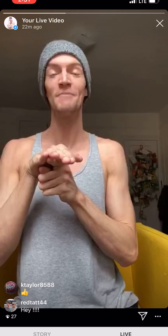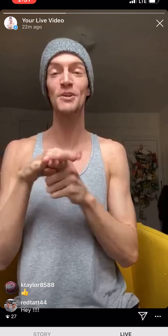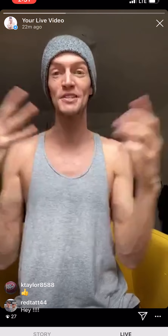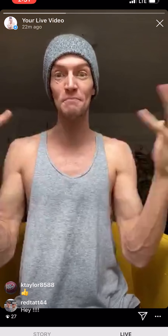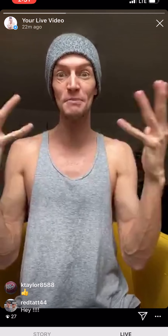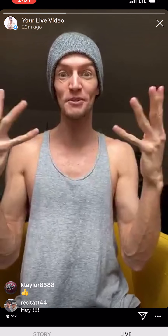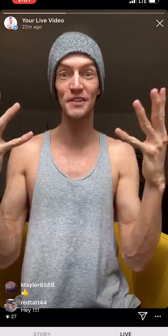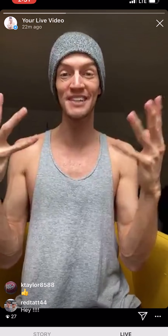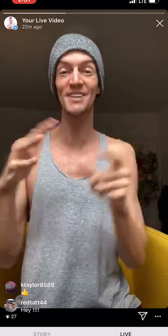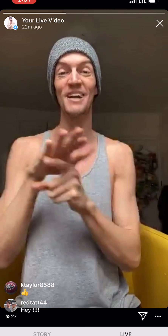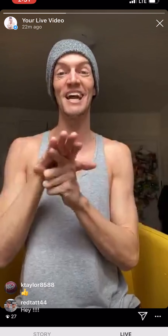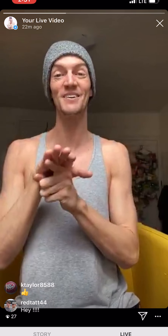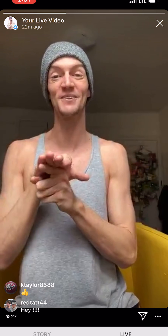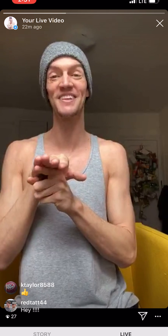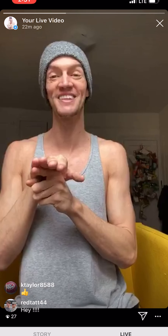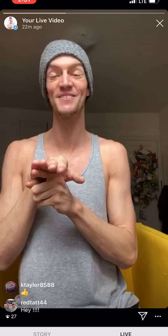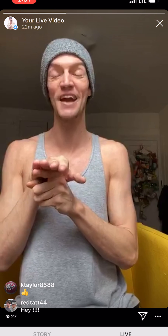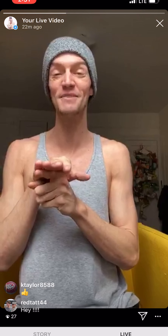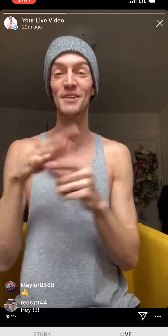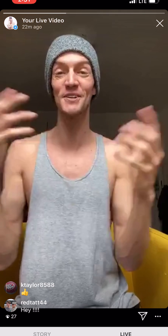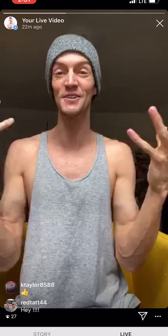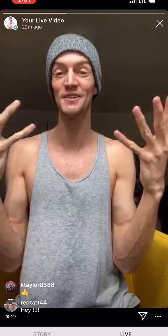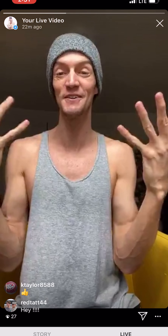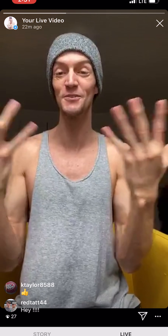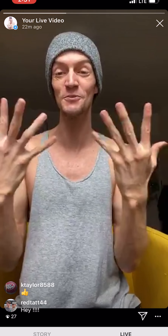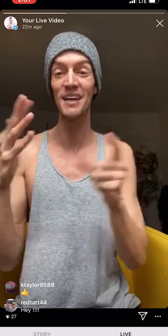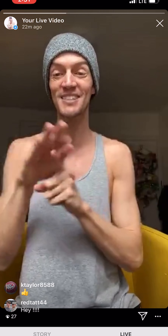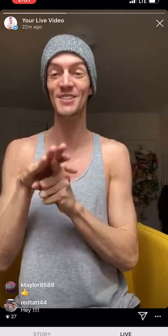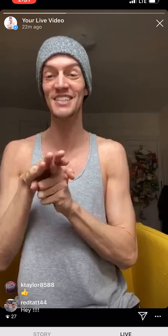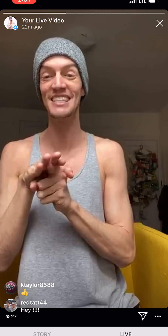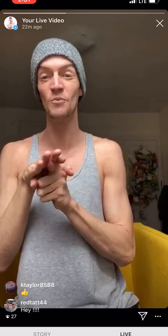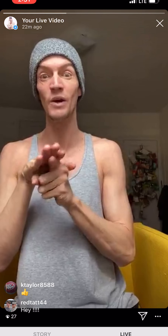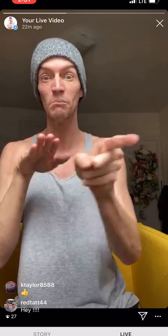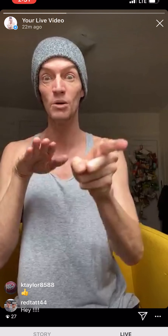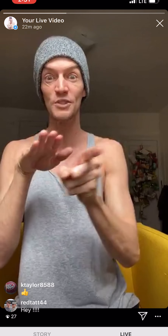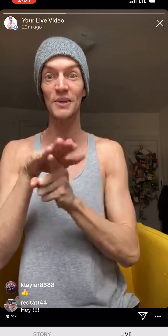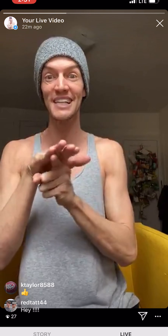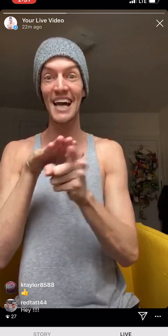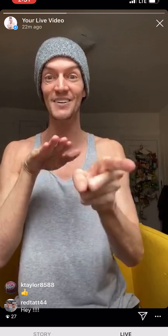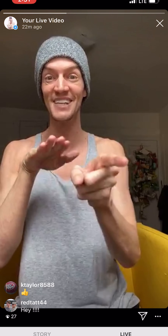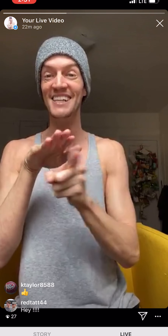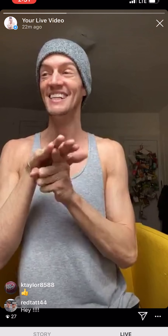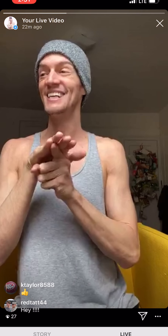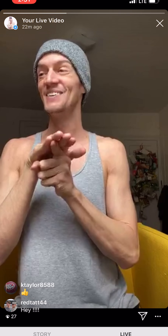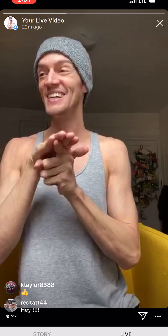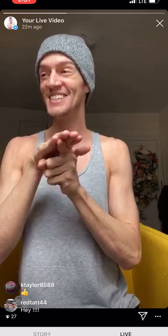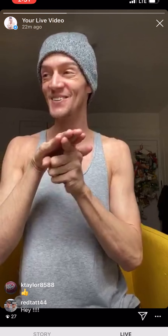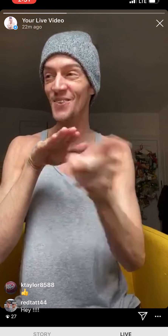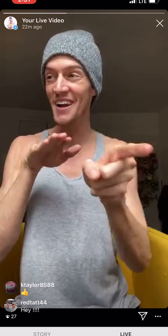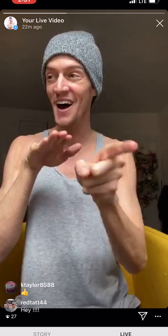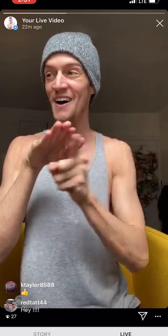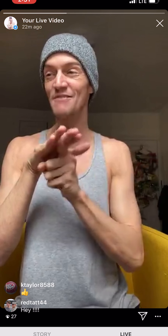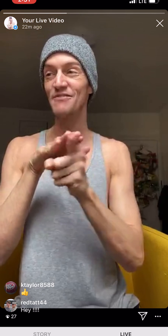sure some people are feeling that right now. You're with your family or your roommates and you just want to bolt. You want to get out. You want to run off, flee,